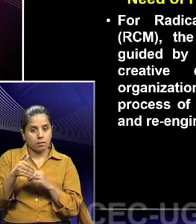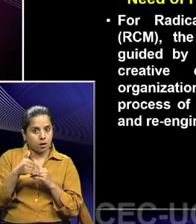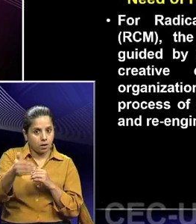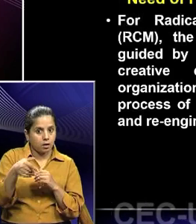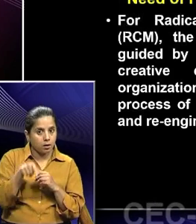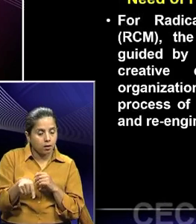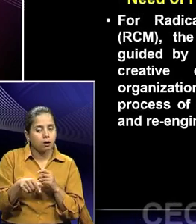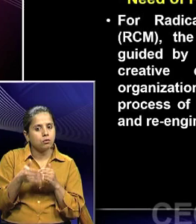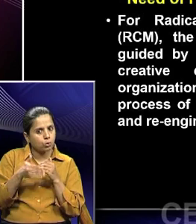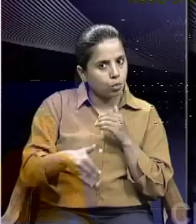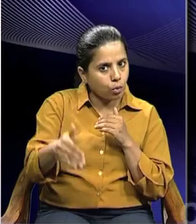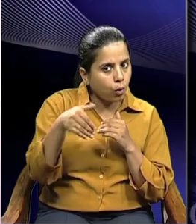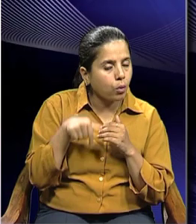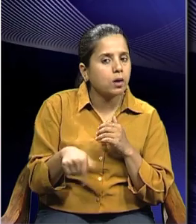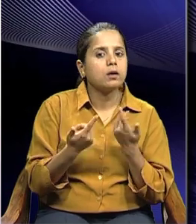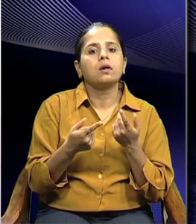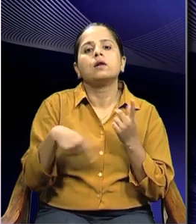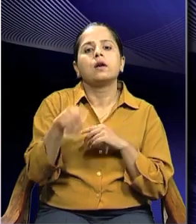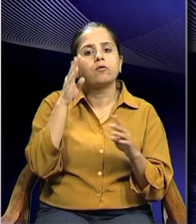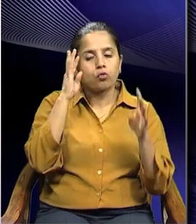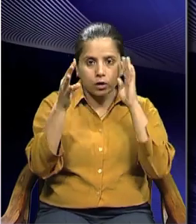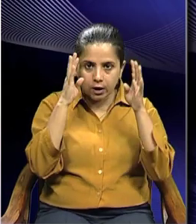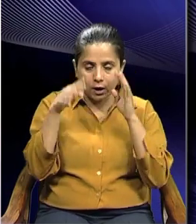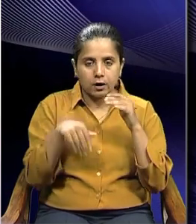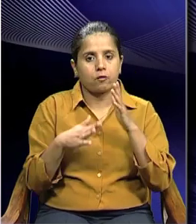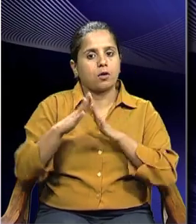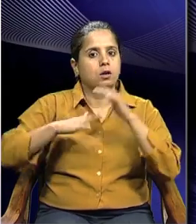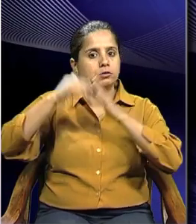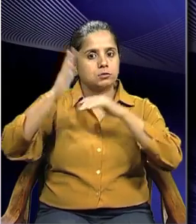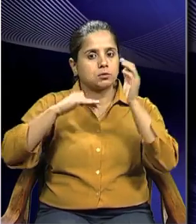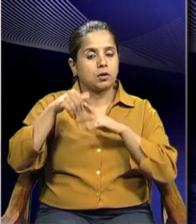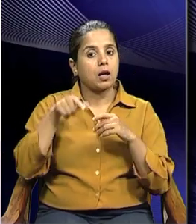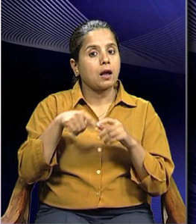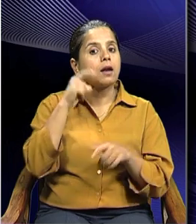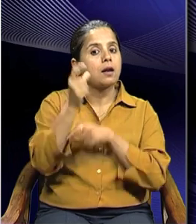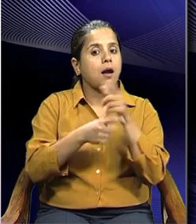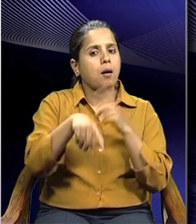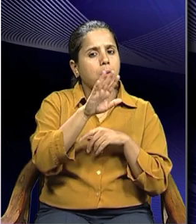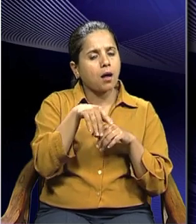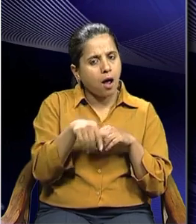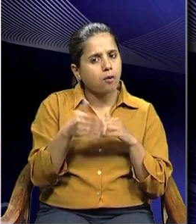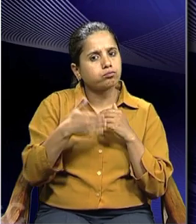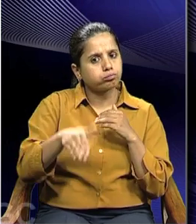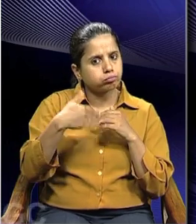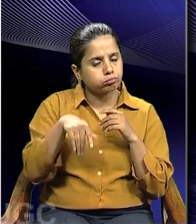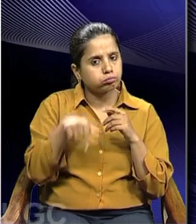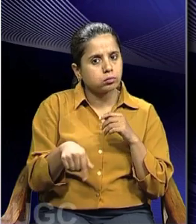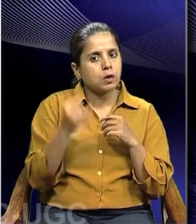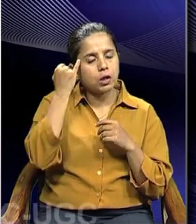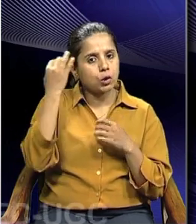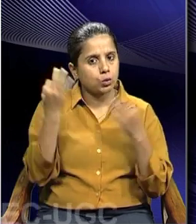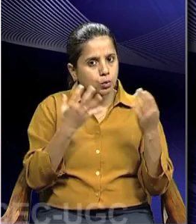ensuring continuous creative constructions, wherein the company undergoes a continuing process of